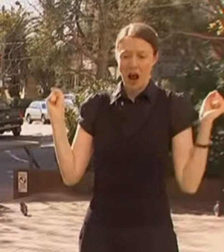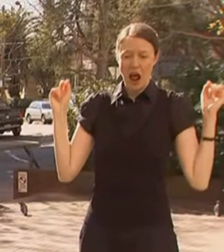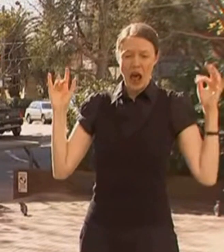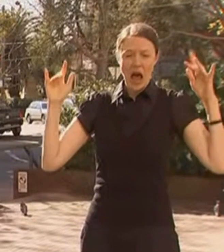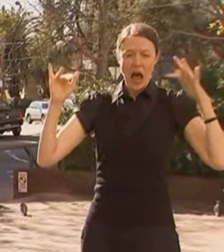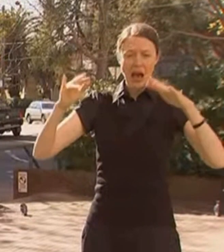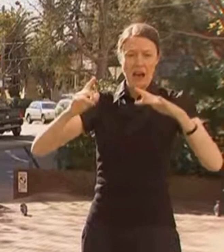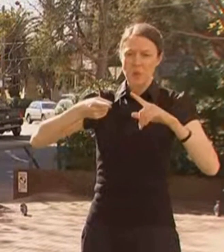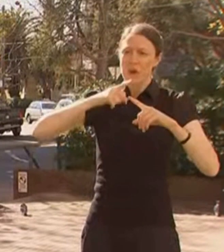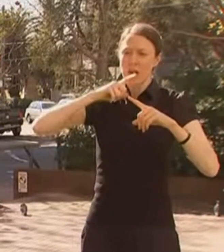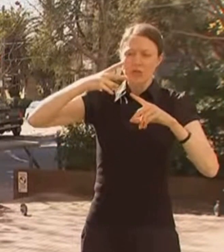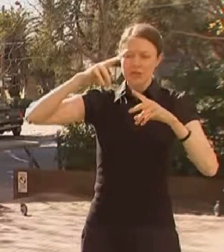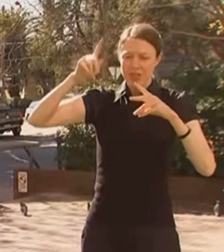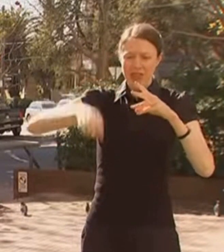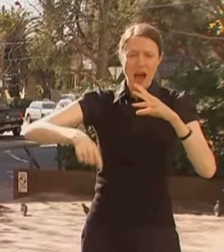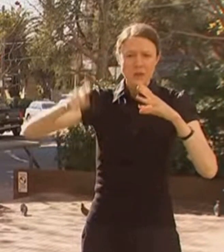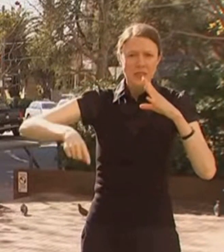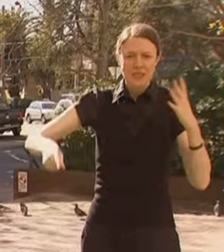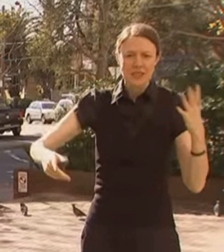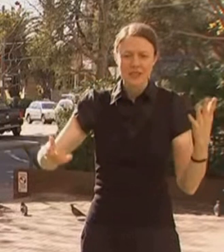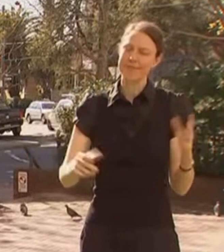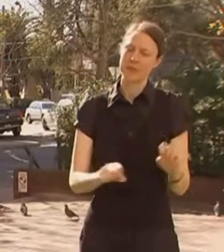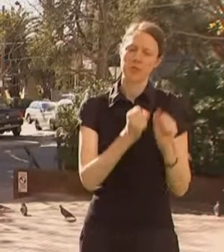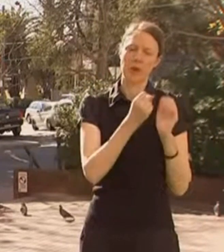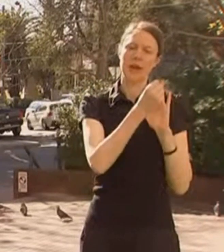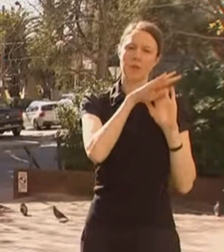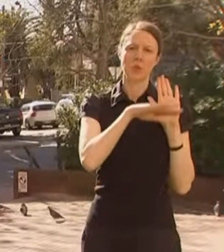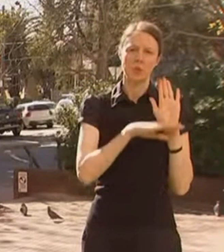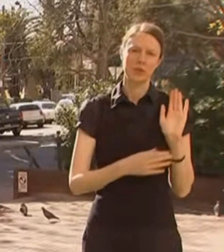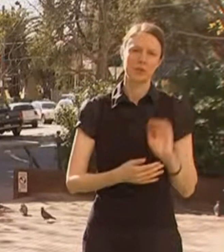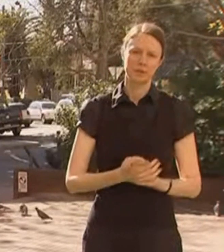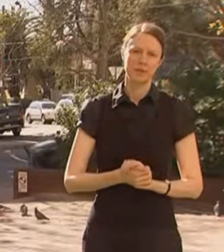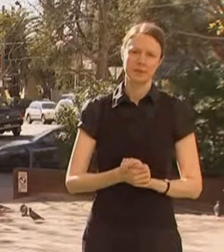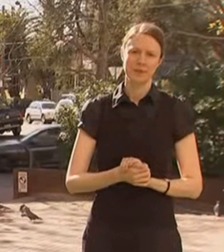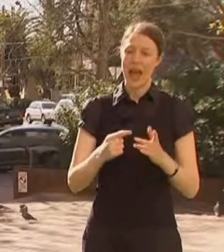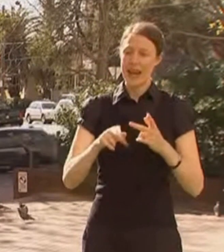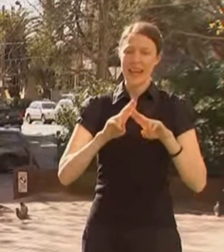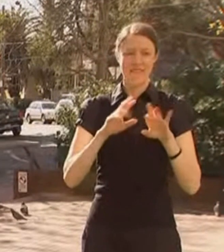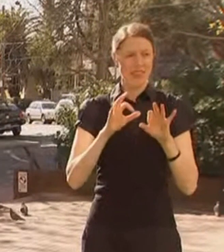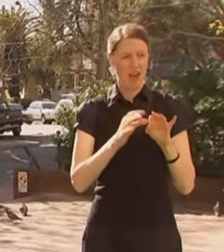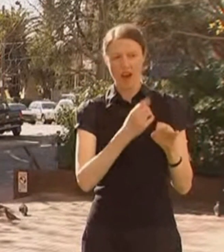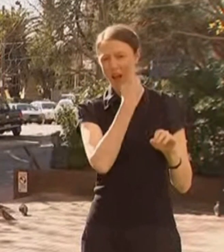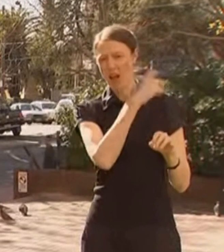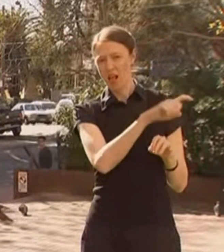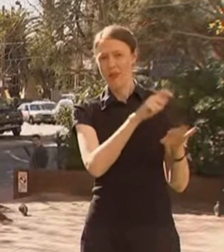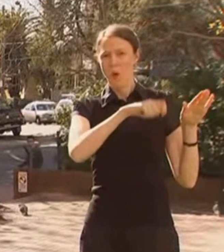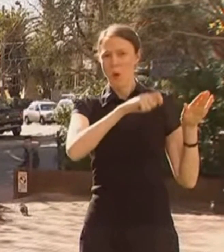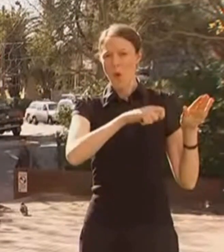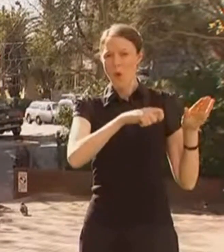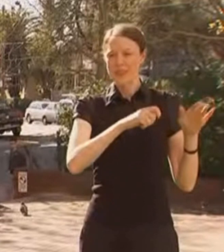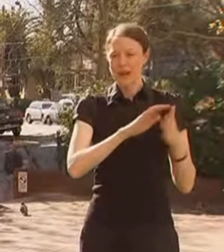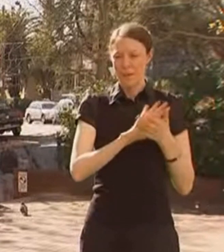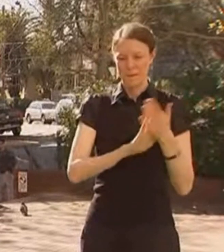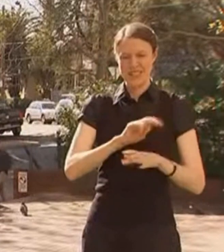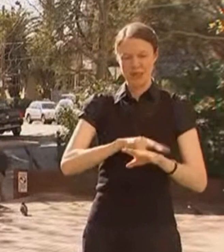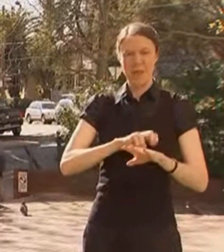in the community in terms of what is going to happen. So in terms of that, what happens if 10 people turn up in Pitt Street